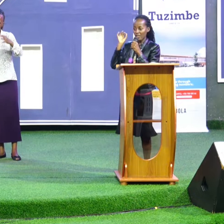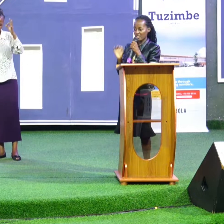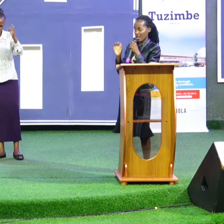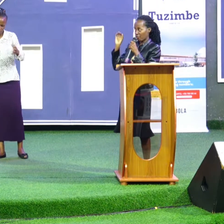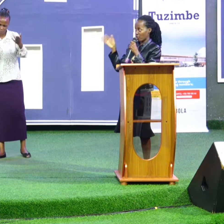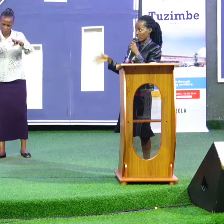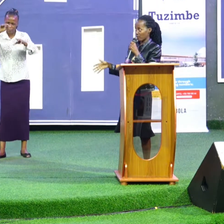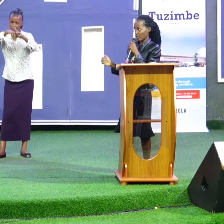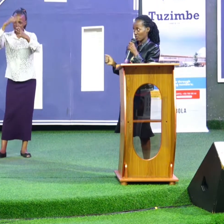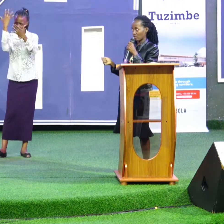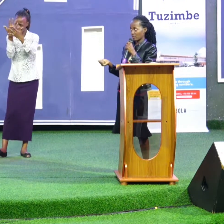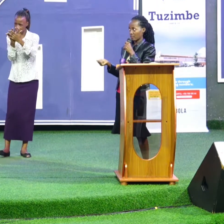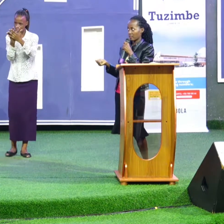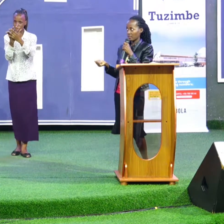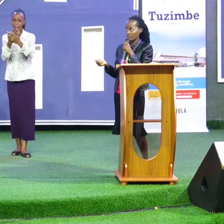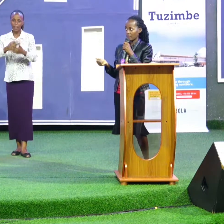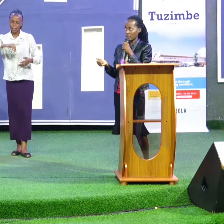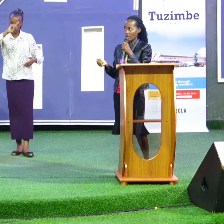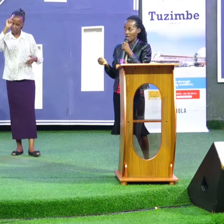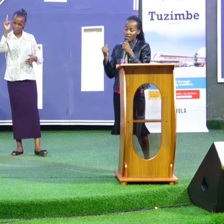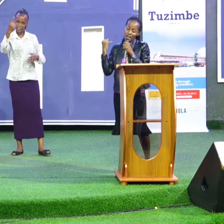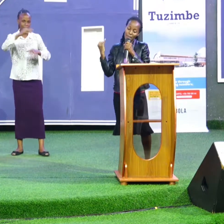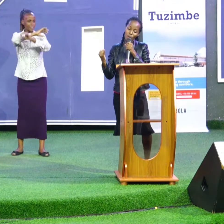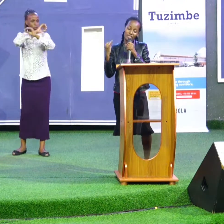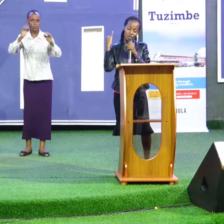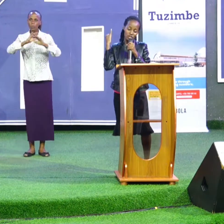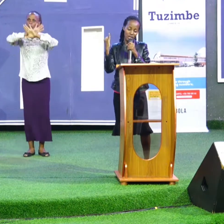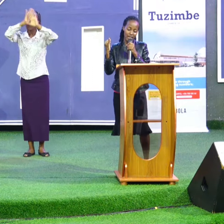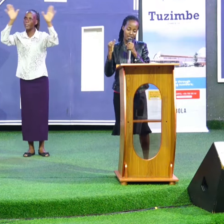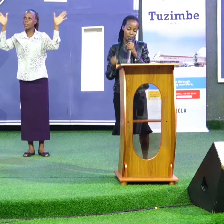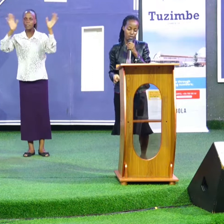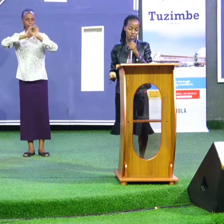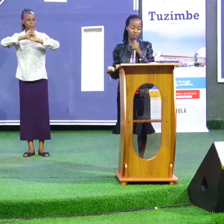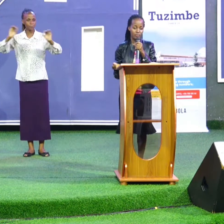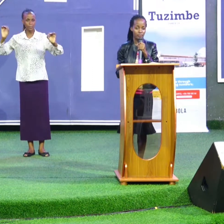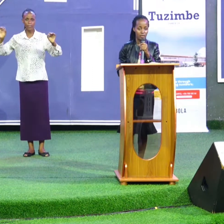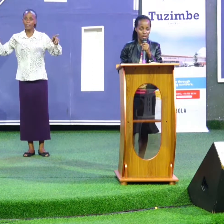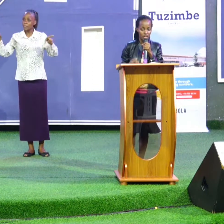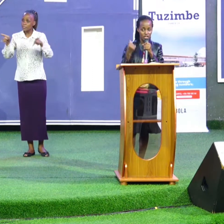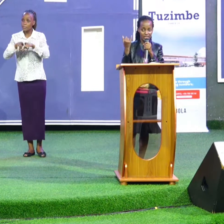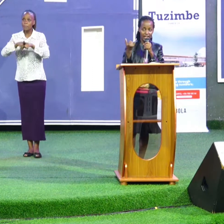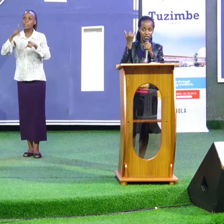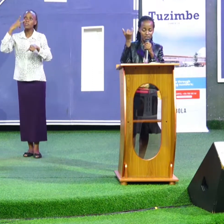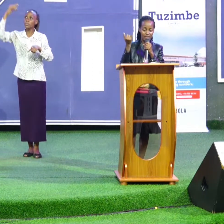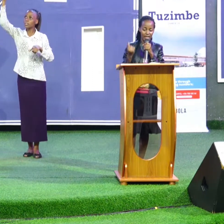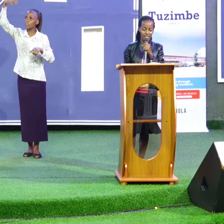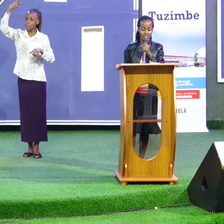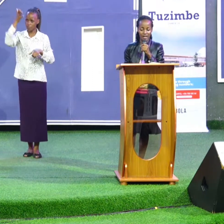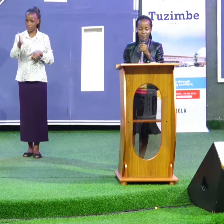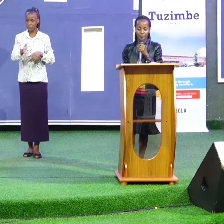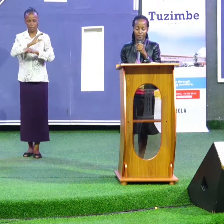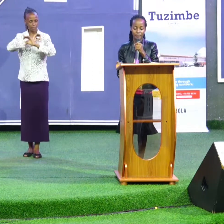the things that are found in a prison. Number one, there is no light in the prison. Just like you see the